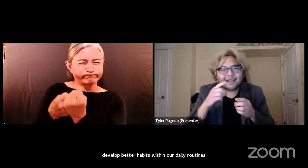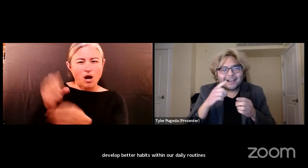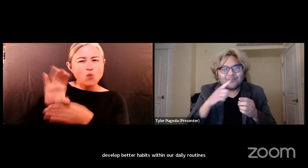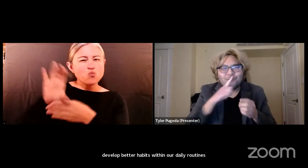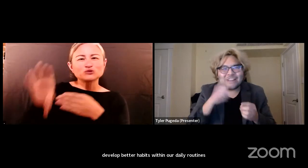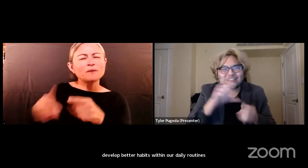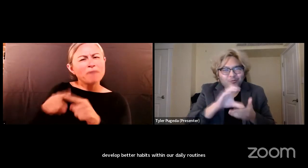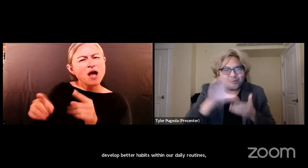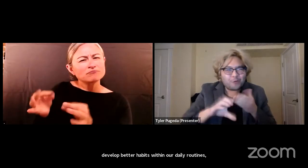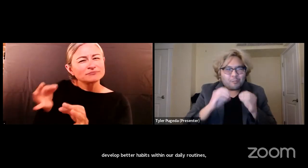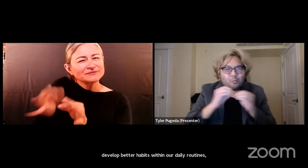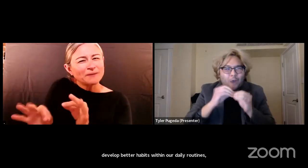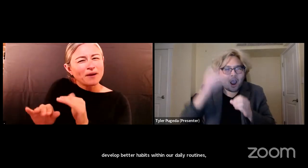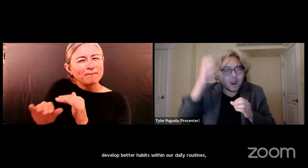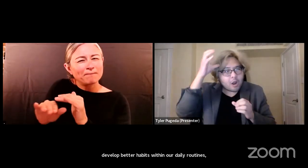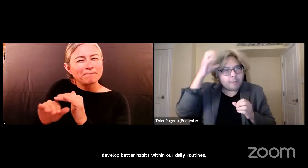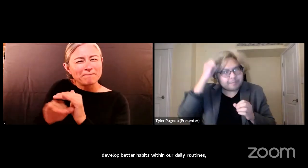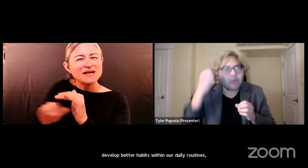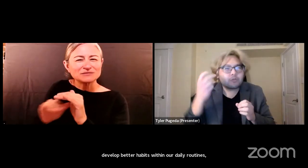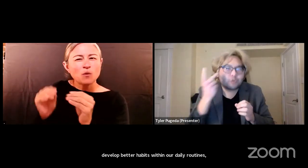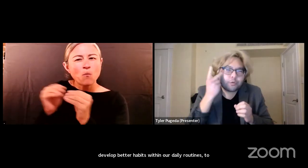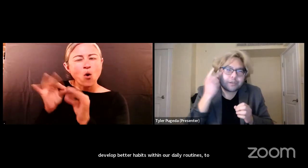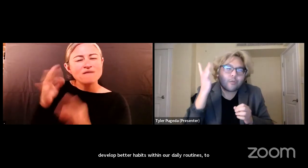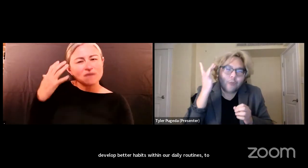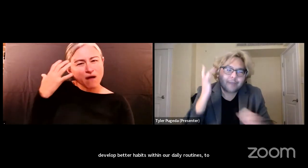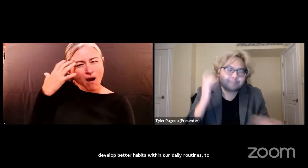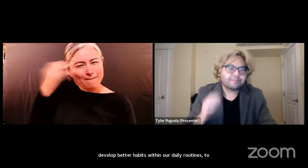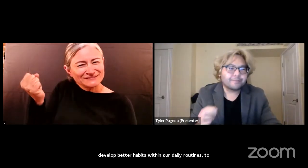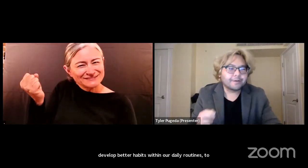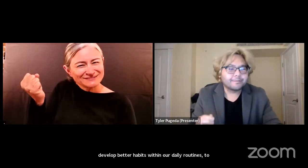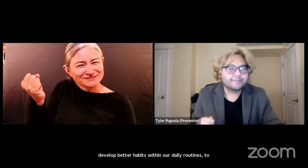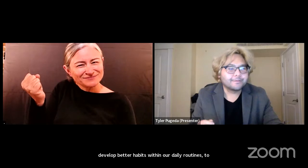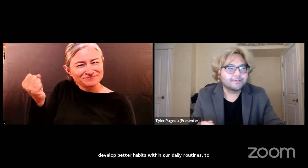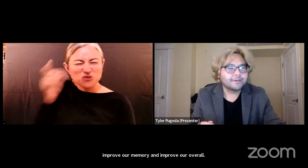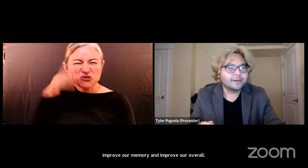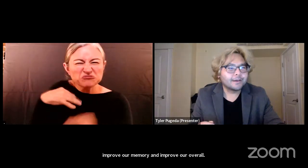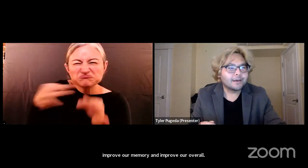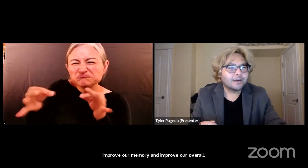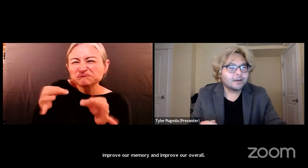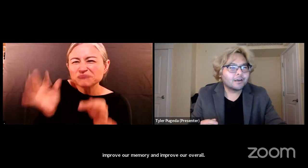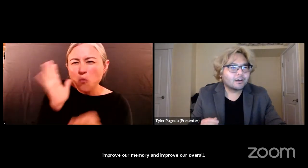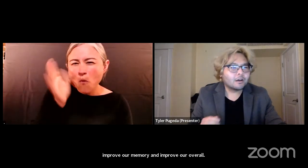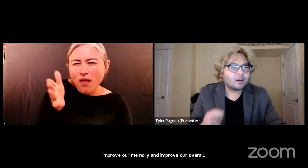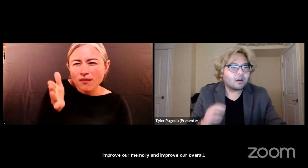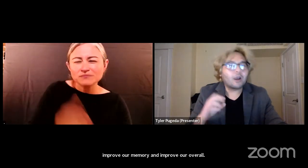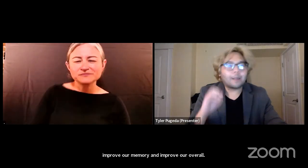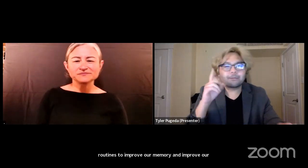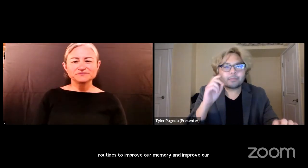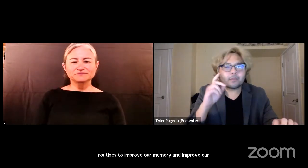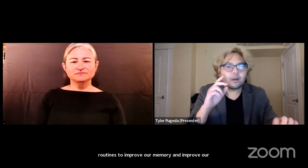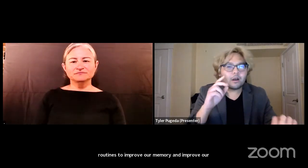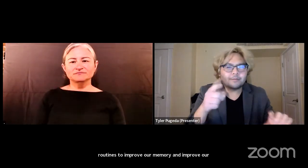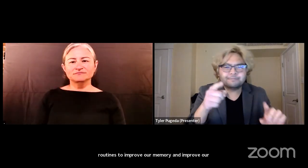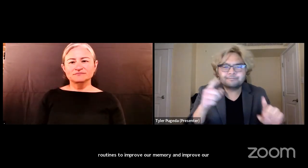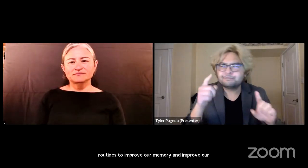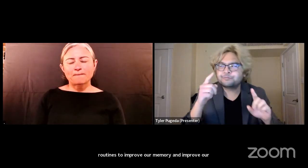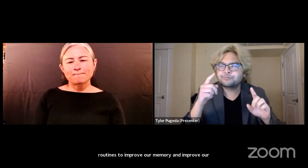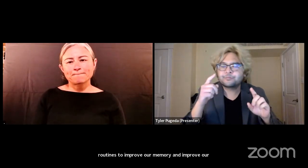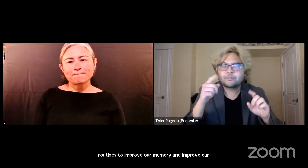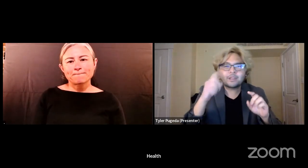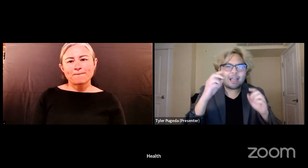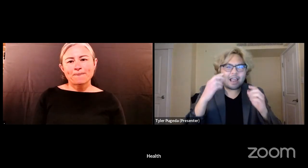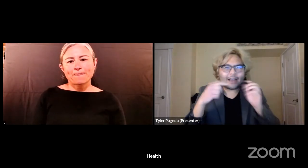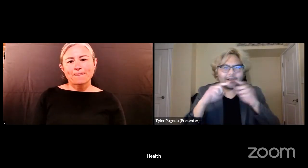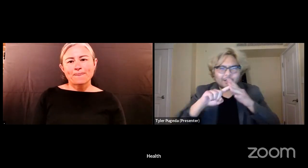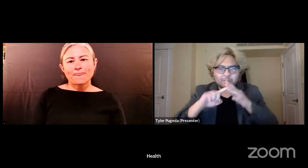curriculum. It's not fully there yet, but I do have a lot of concepts which I will be explaining